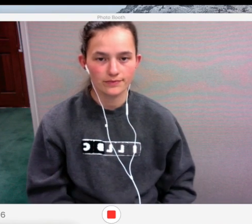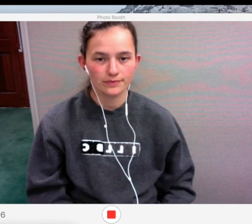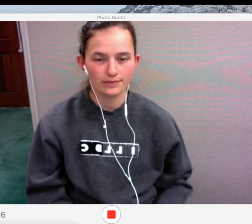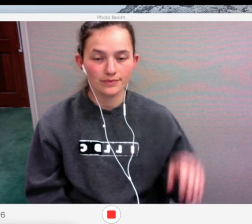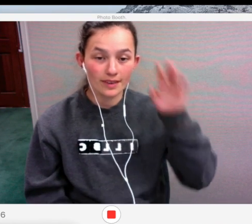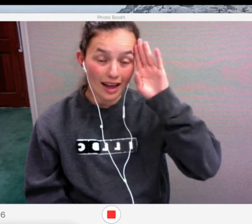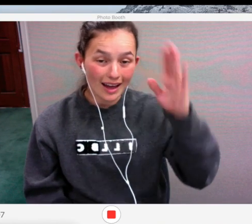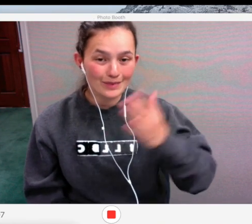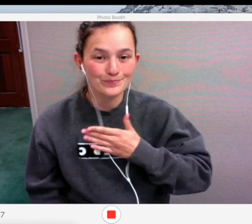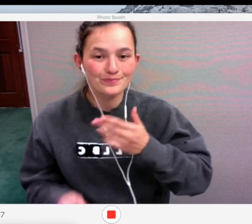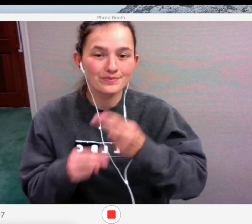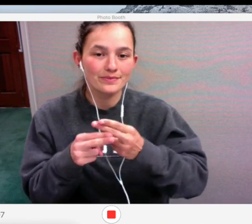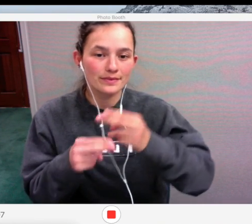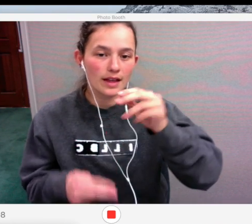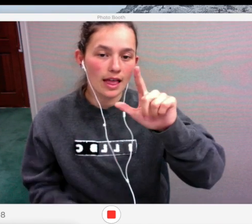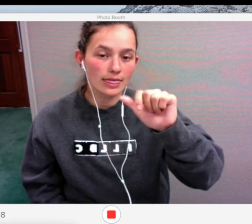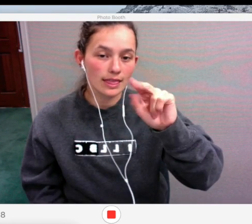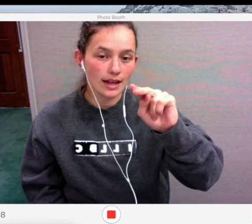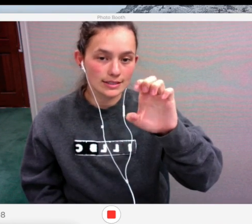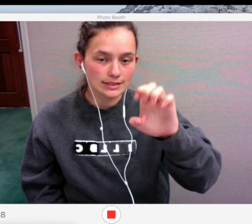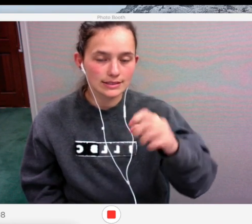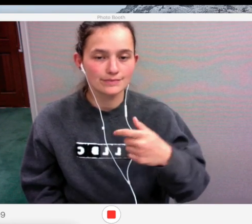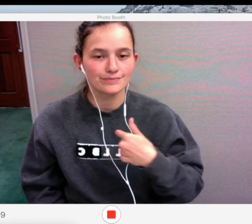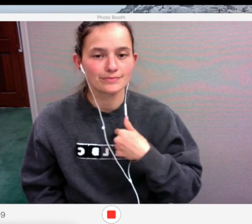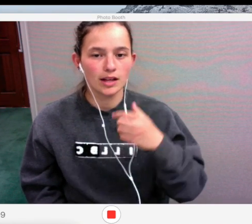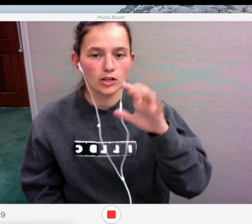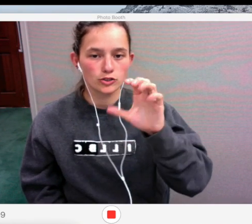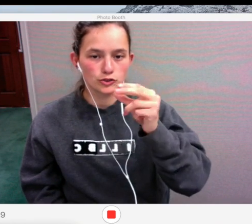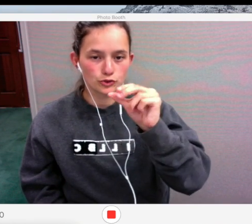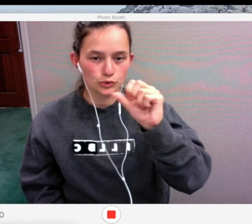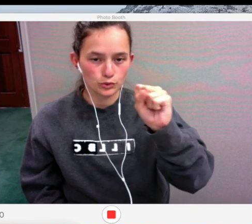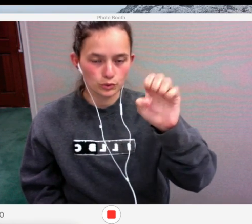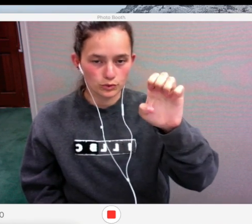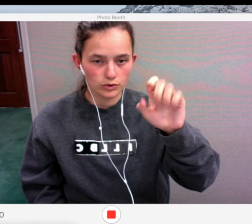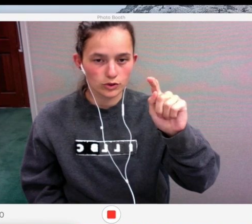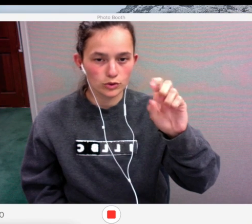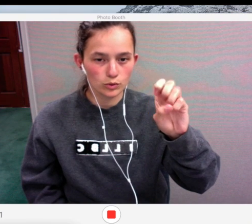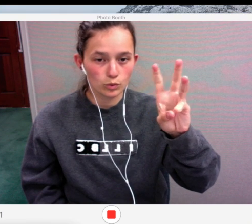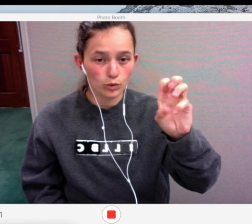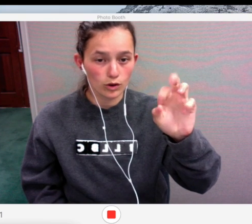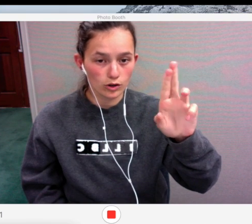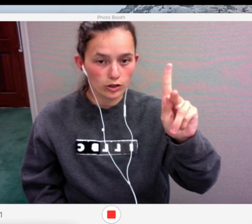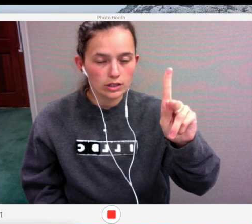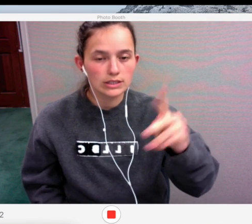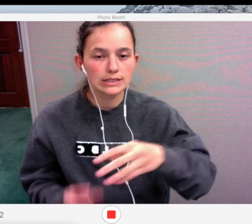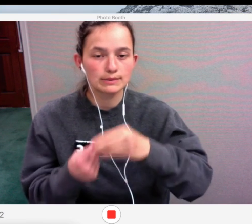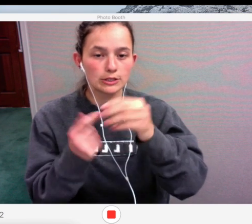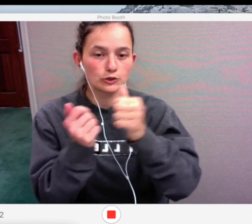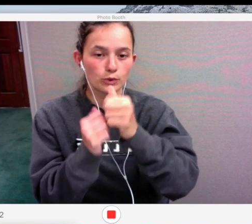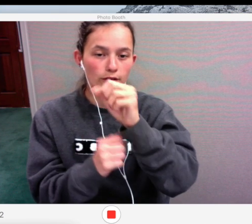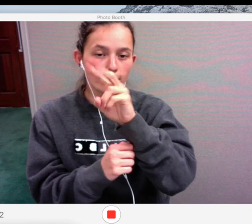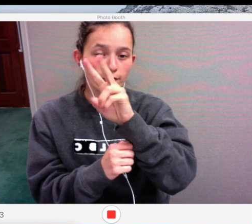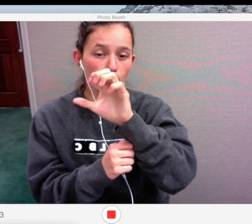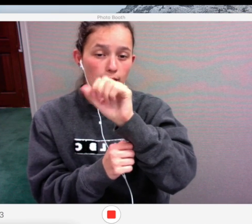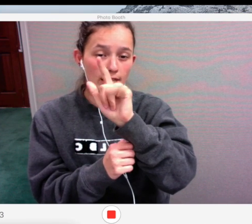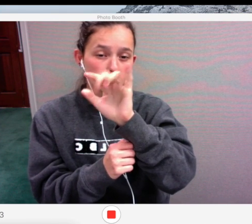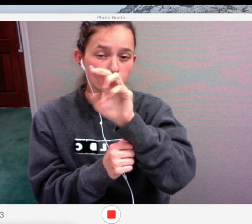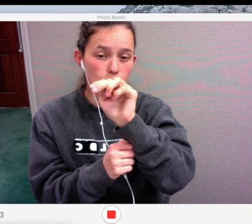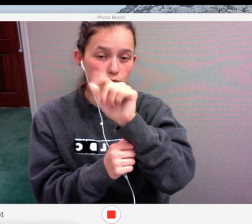Hi Charlotte, my name is Lance. I'm a Choose to Work specialist with vocational rehabilitation.